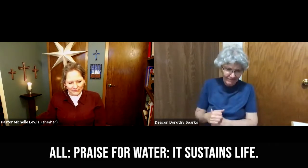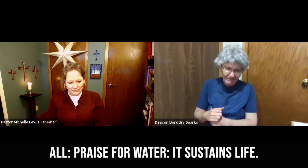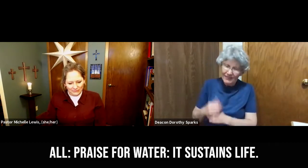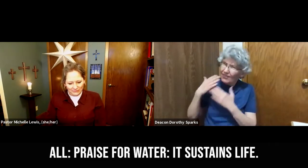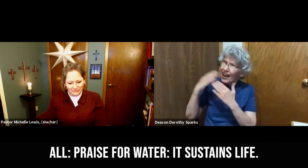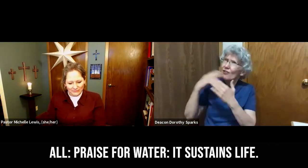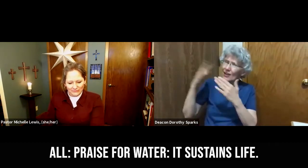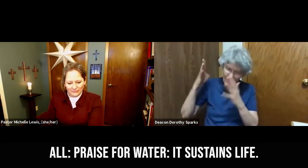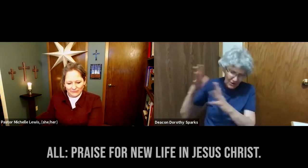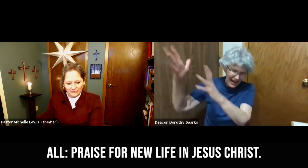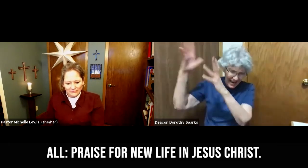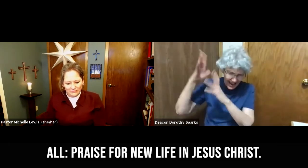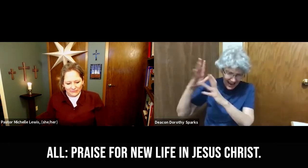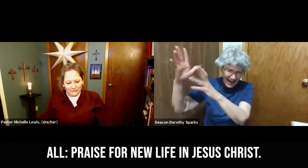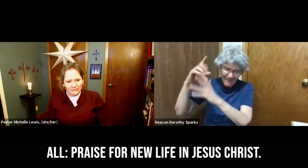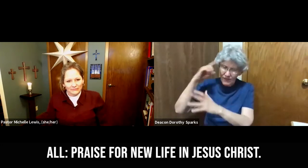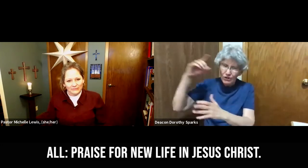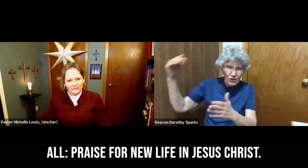It sustains life.